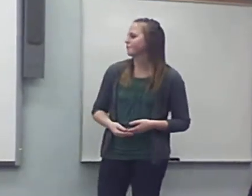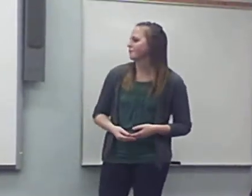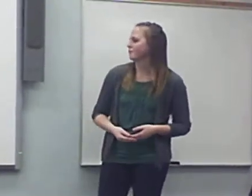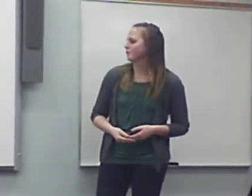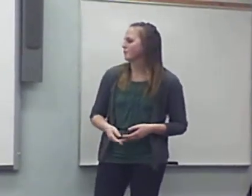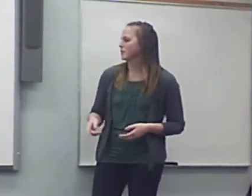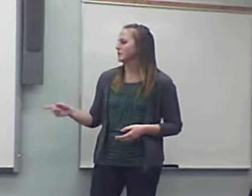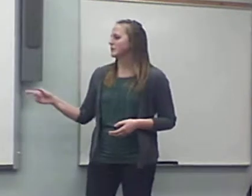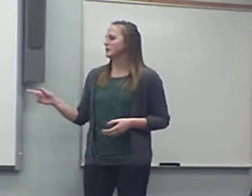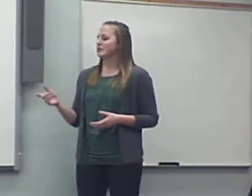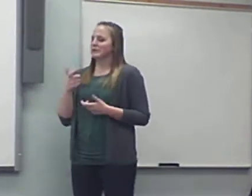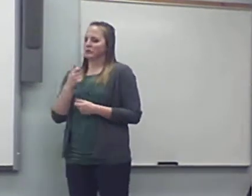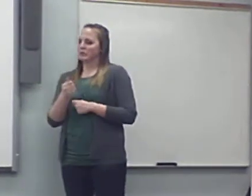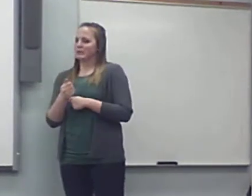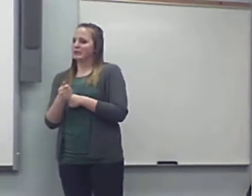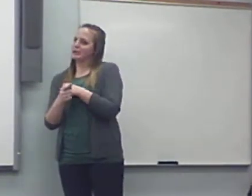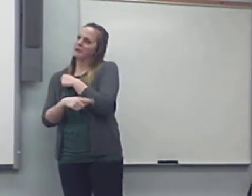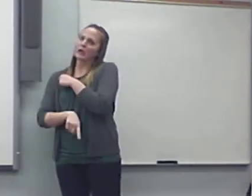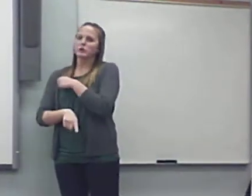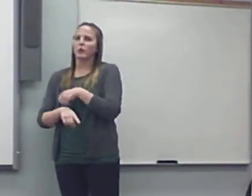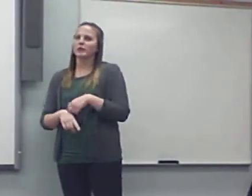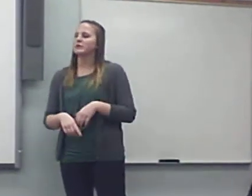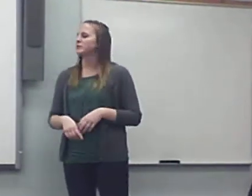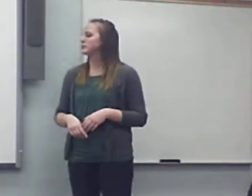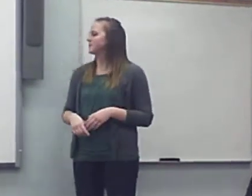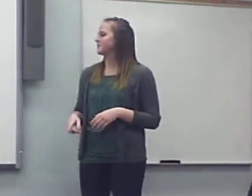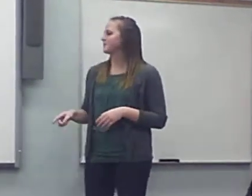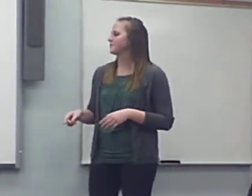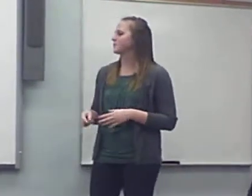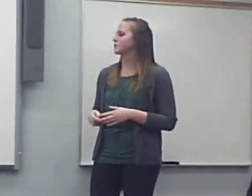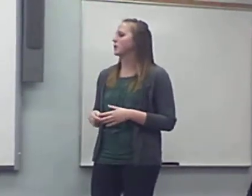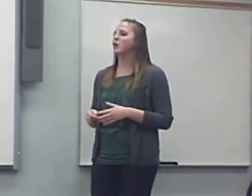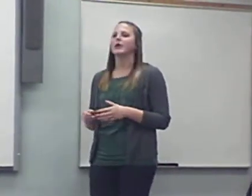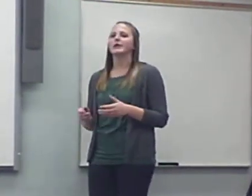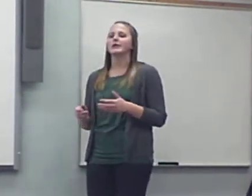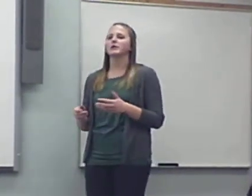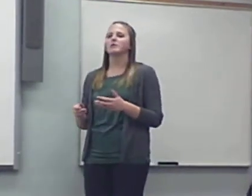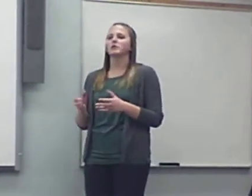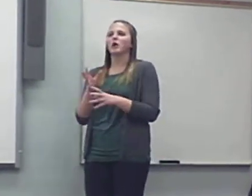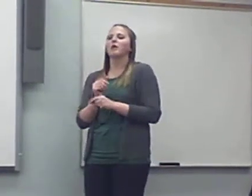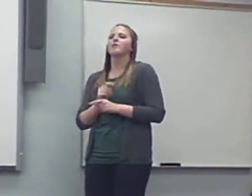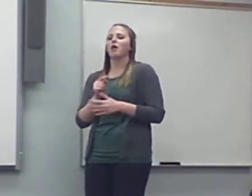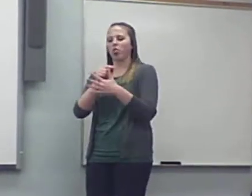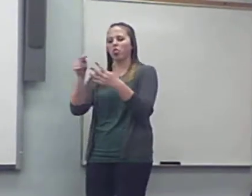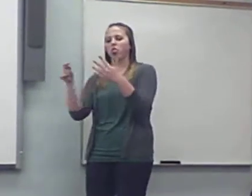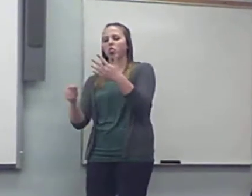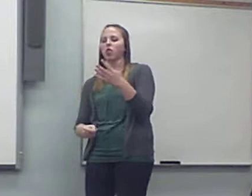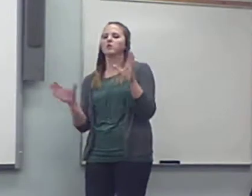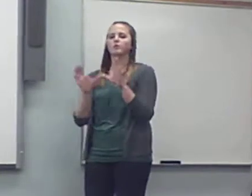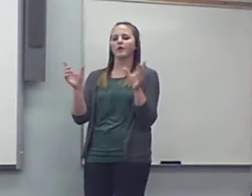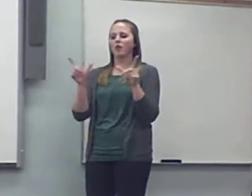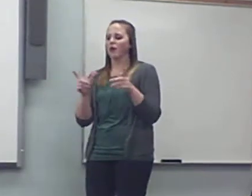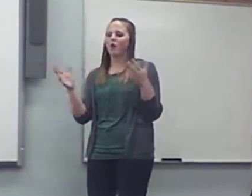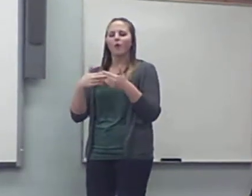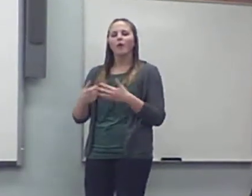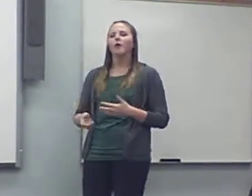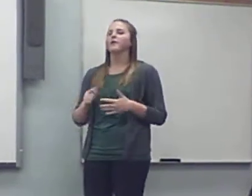professional interpreters are getting certified, they're getting more professional, they're getting education, they're doing all these things, and all of a sudden, religious interpreters,